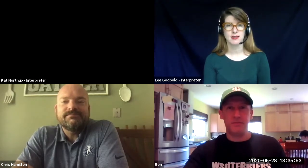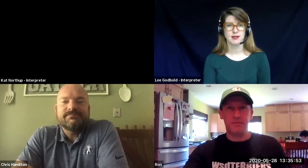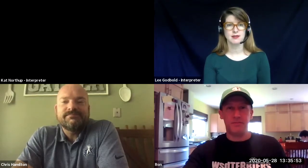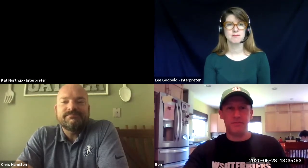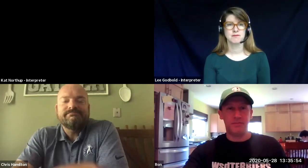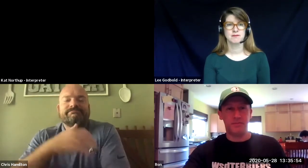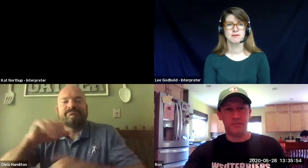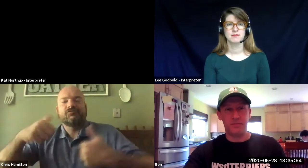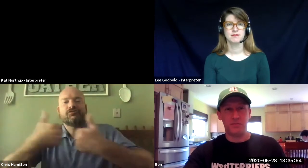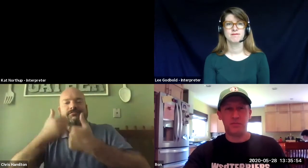that?